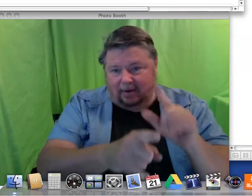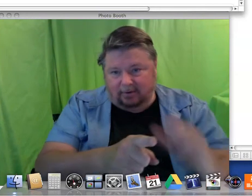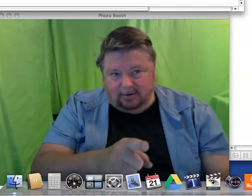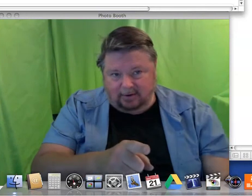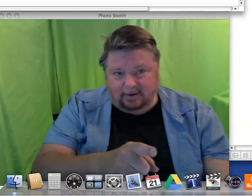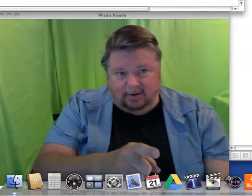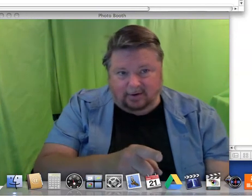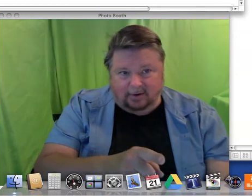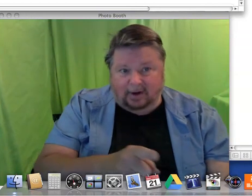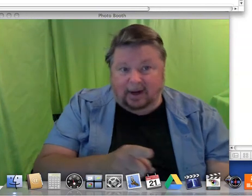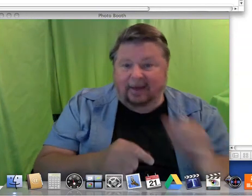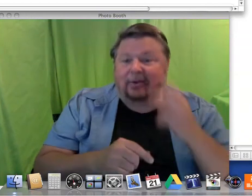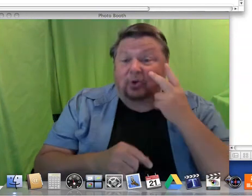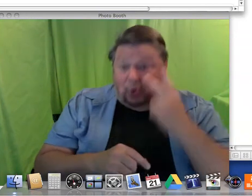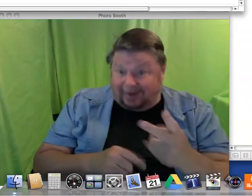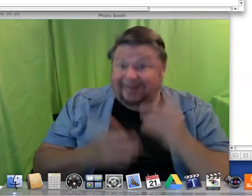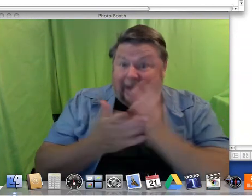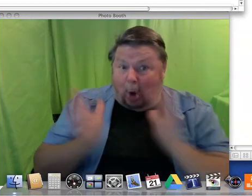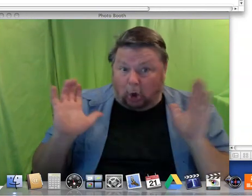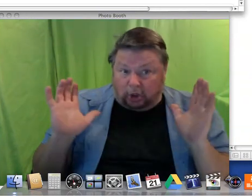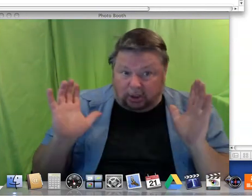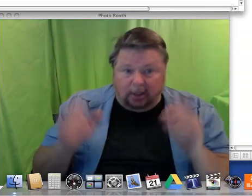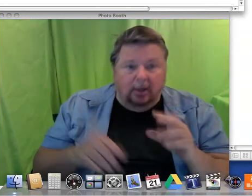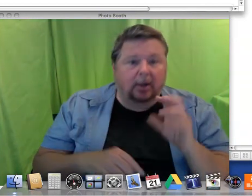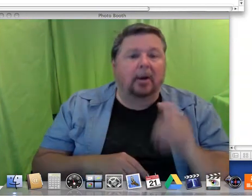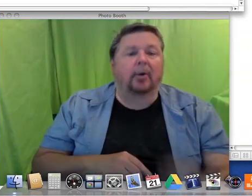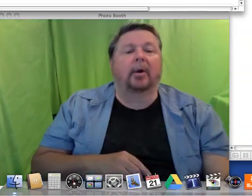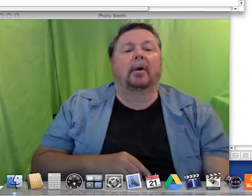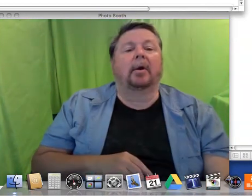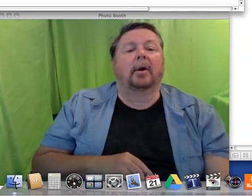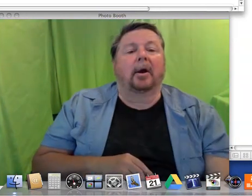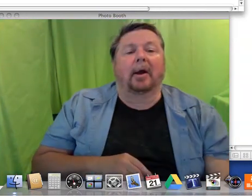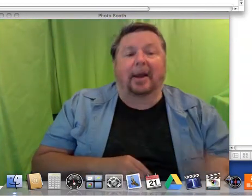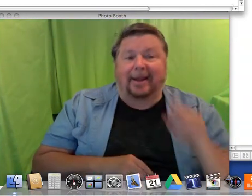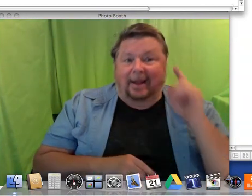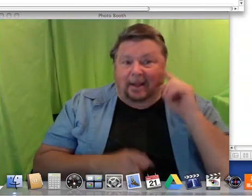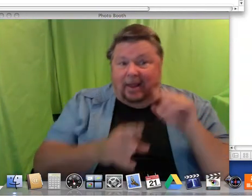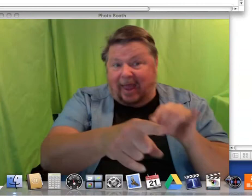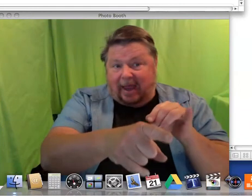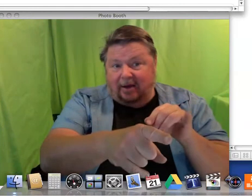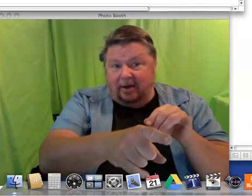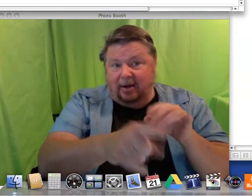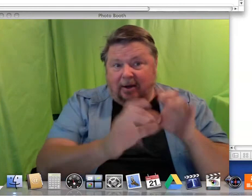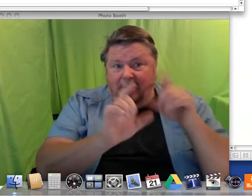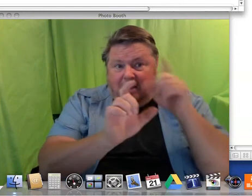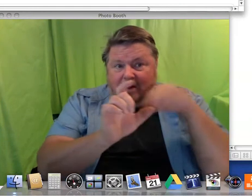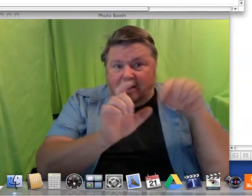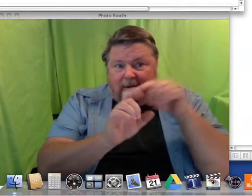scale. Right? This is so you can see the parts. Okay. That